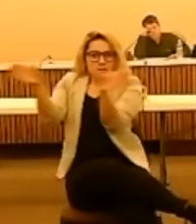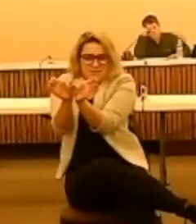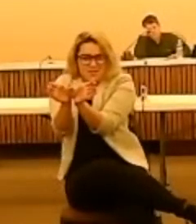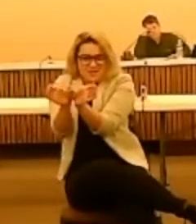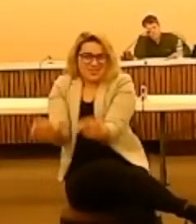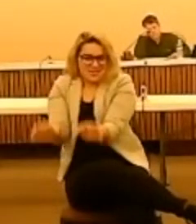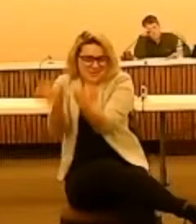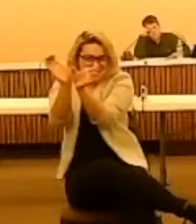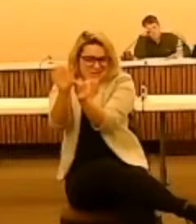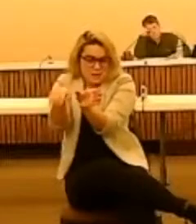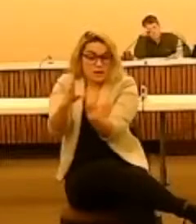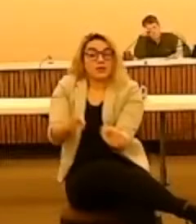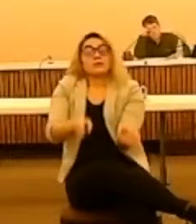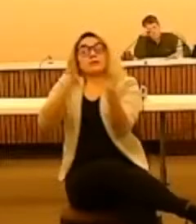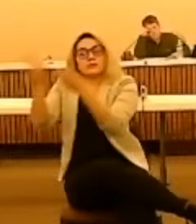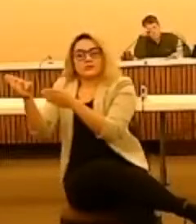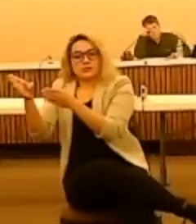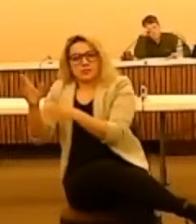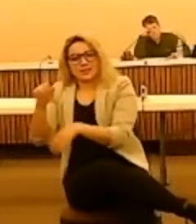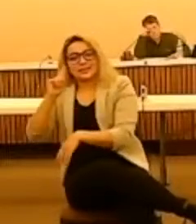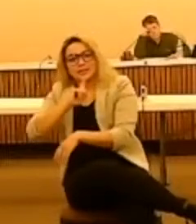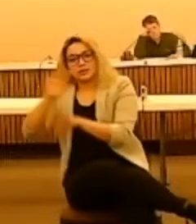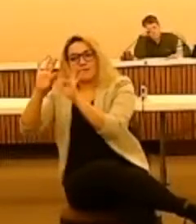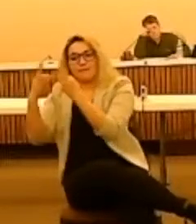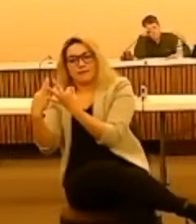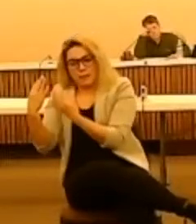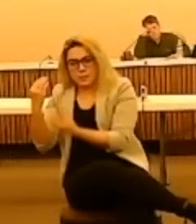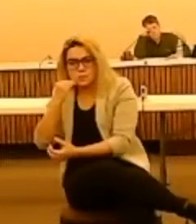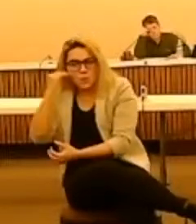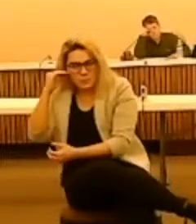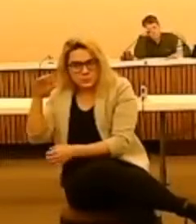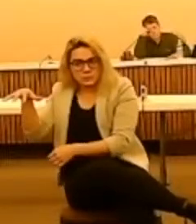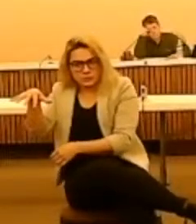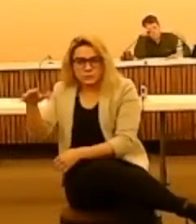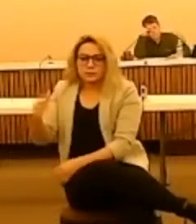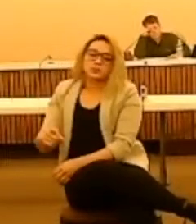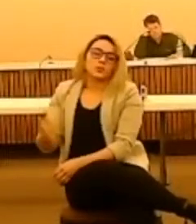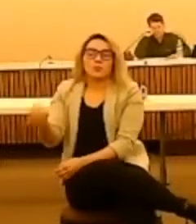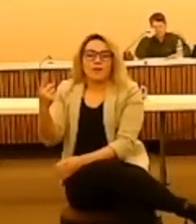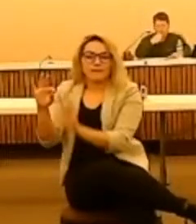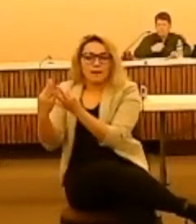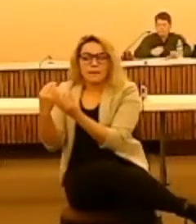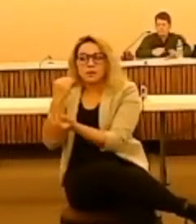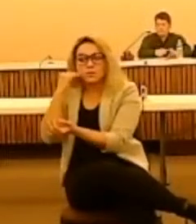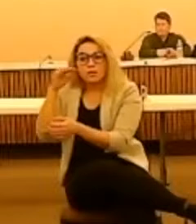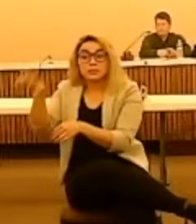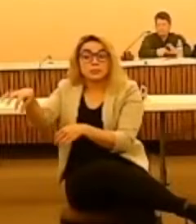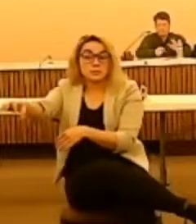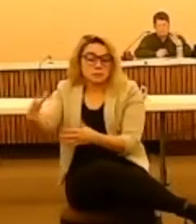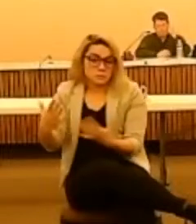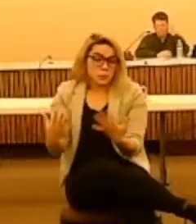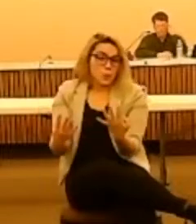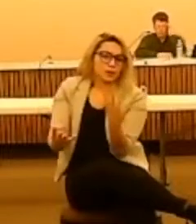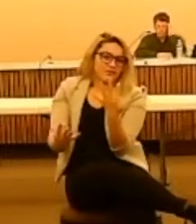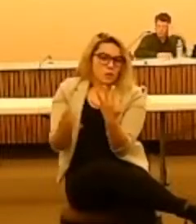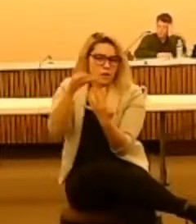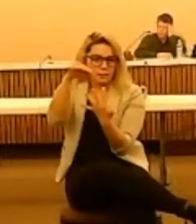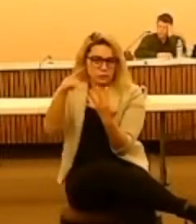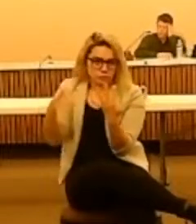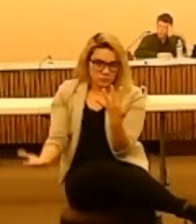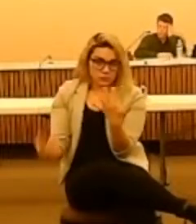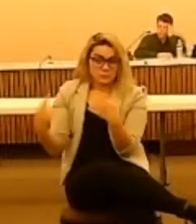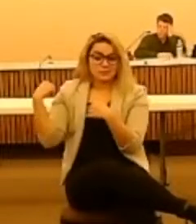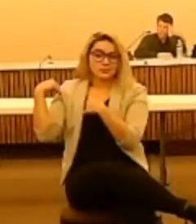single family homes. And these were all defined as the PUD was brought into effect. Over the years, over the past 40